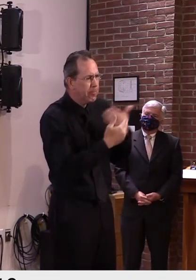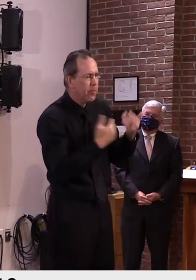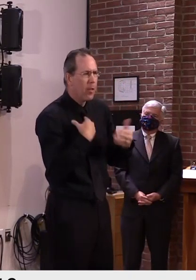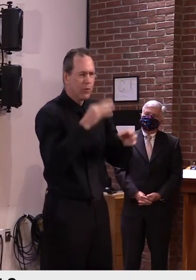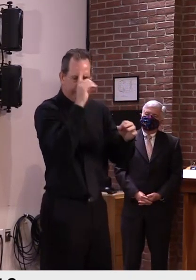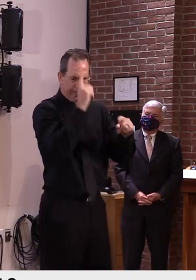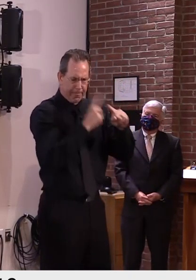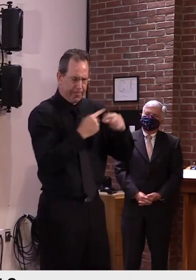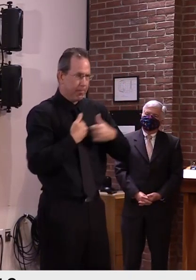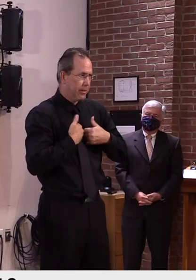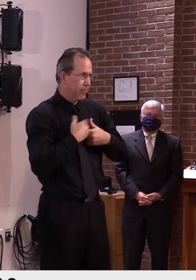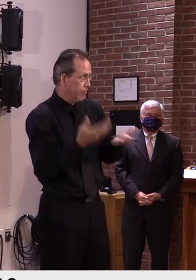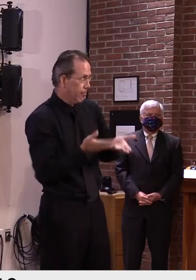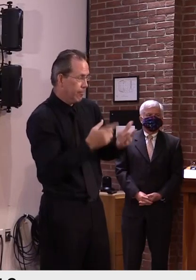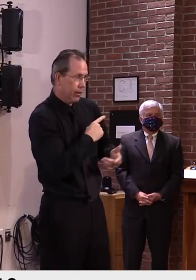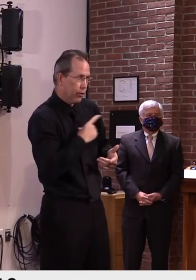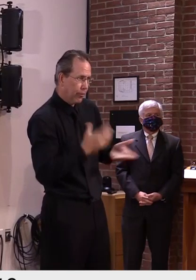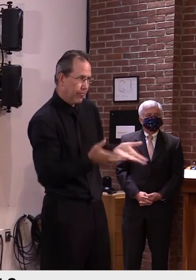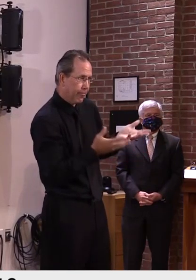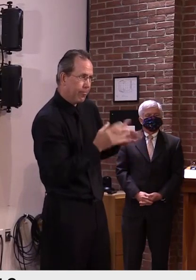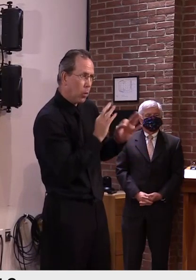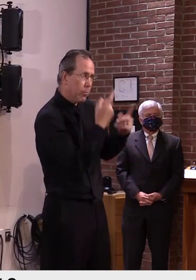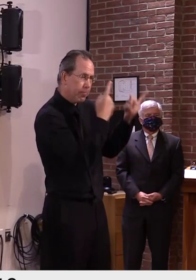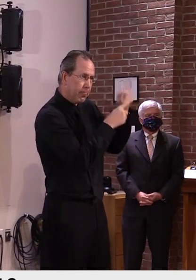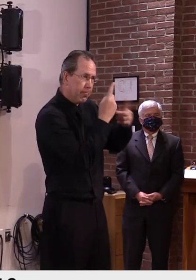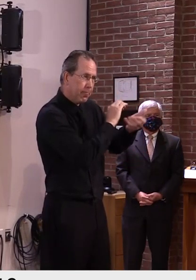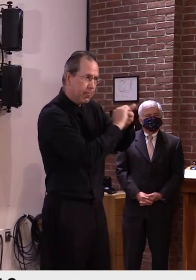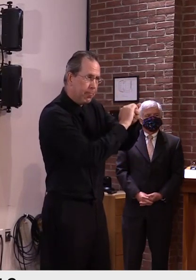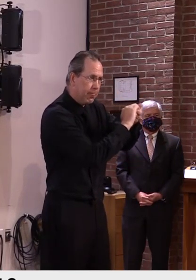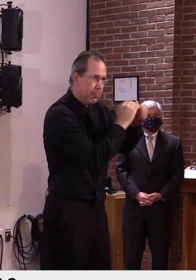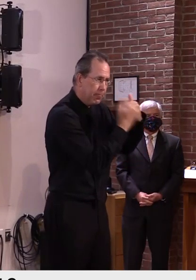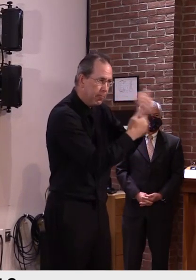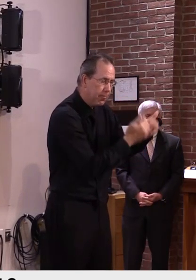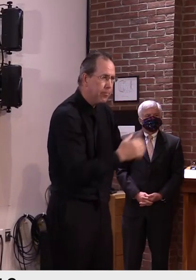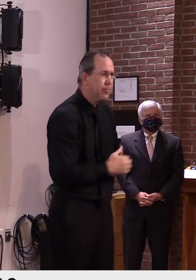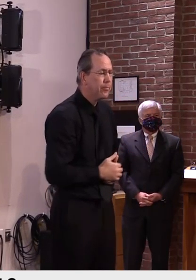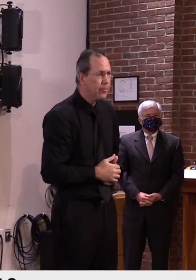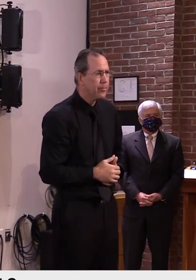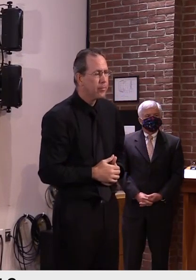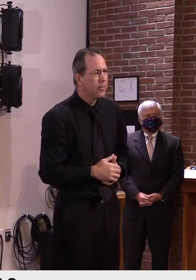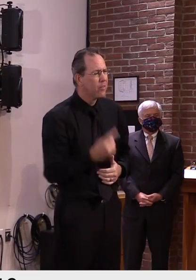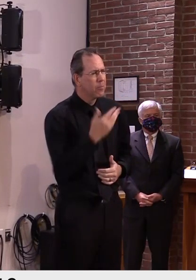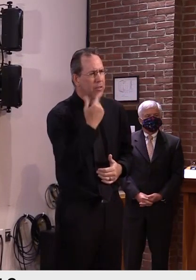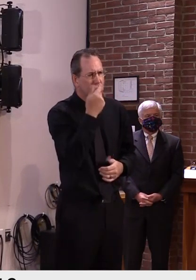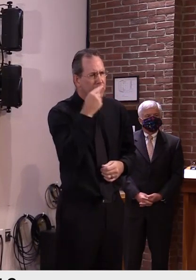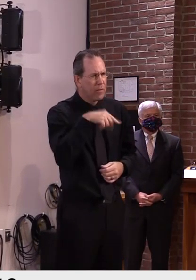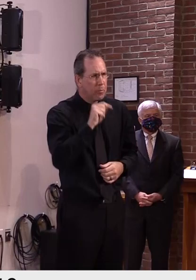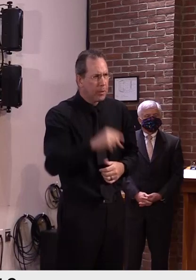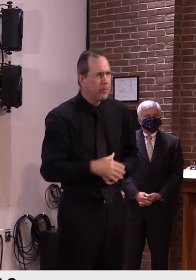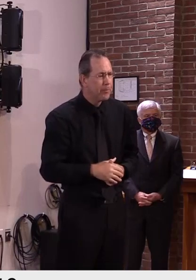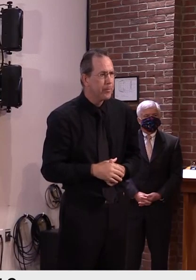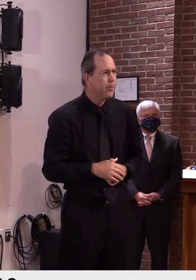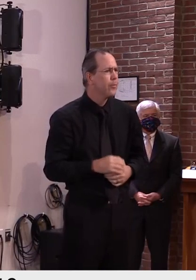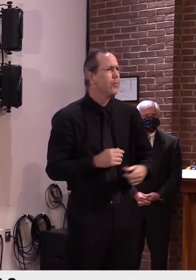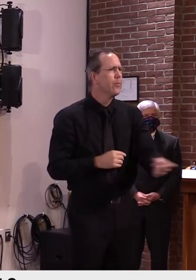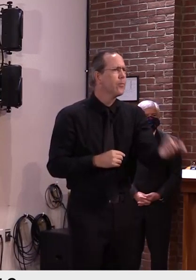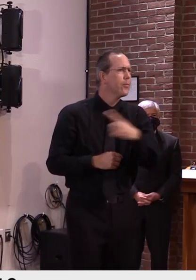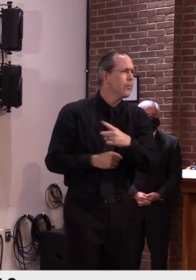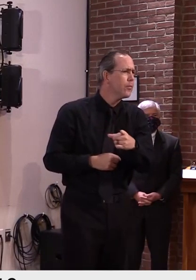what's right for Vermont. And it appears that the Senate just this afternoon passed S-54, the cannabis